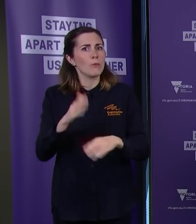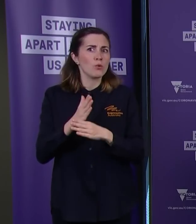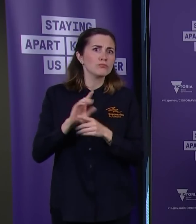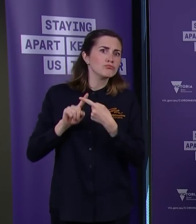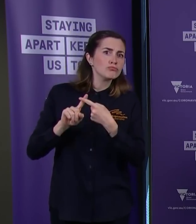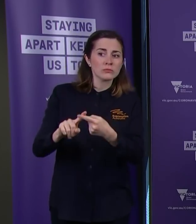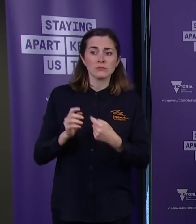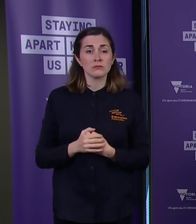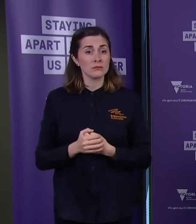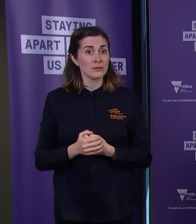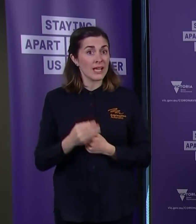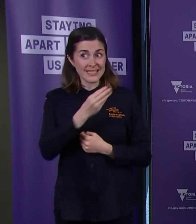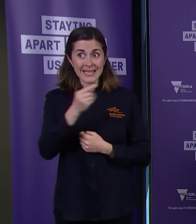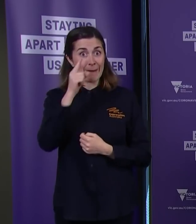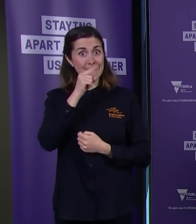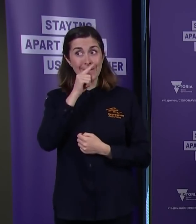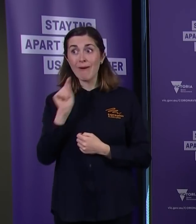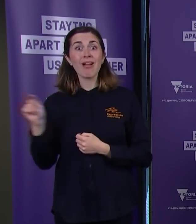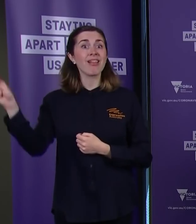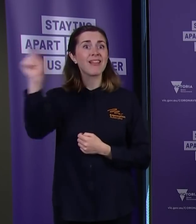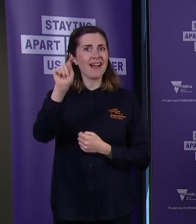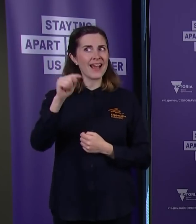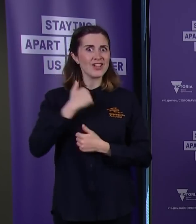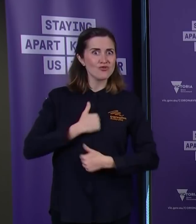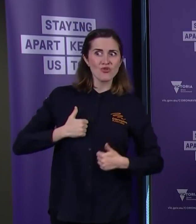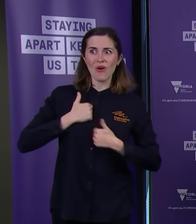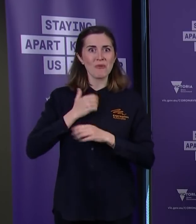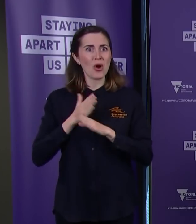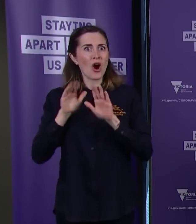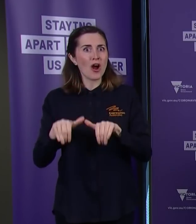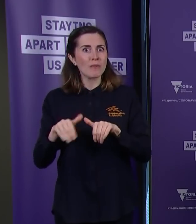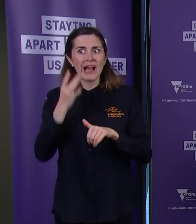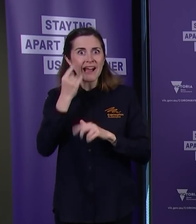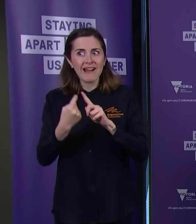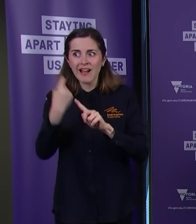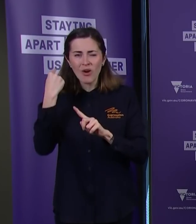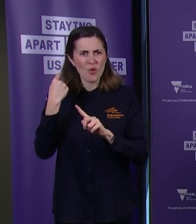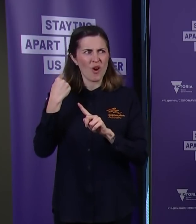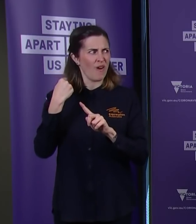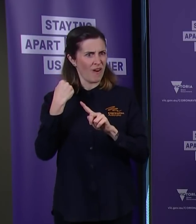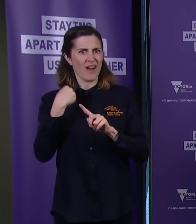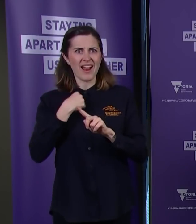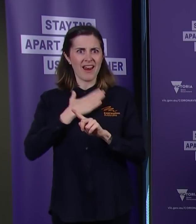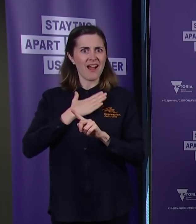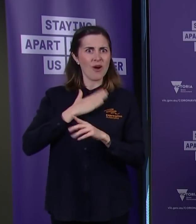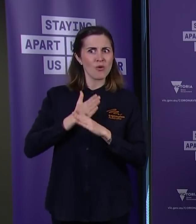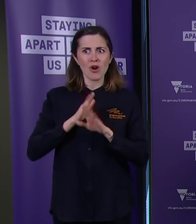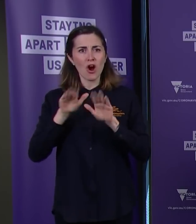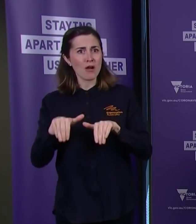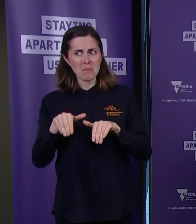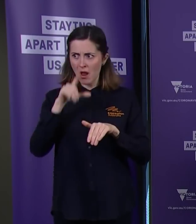who've worked remotely want a mix of on-site and off-site working, and that they can manage it perfectly well, and that